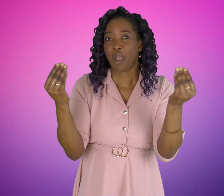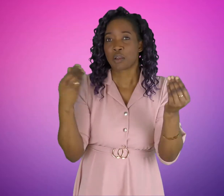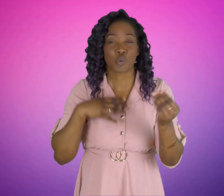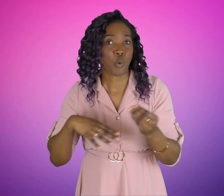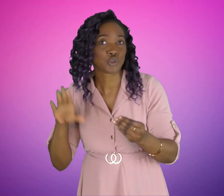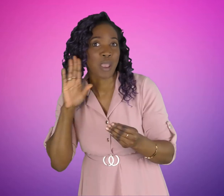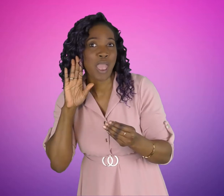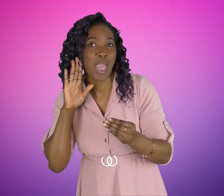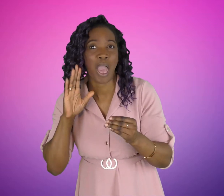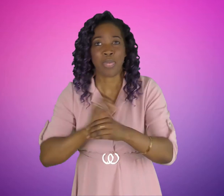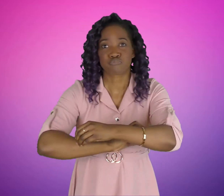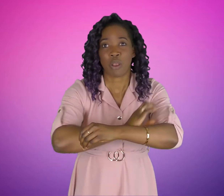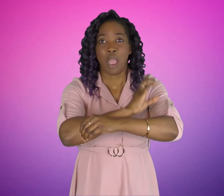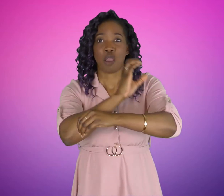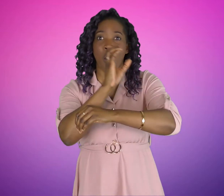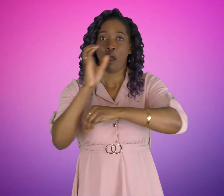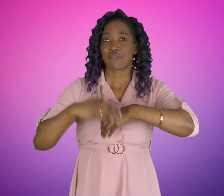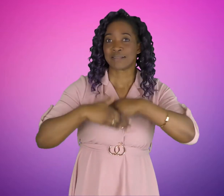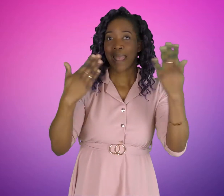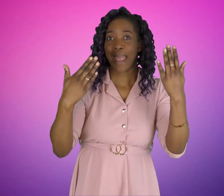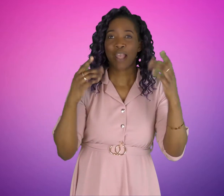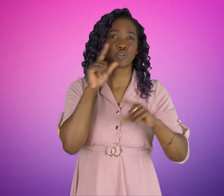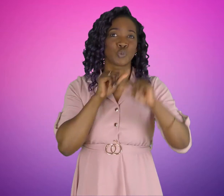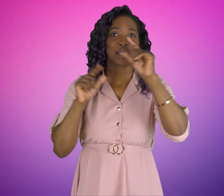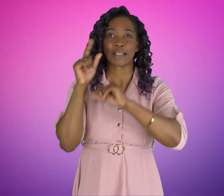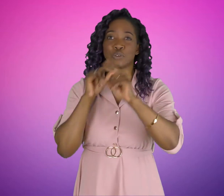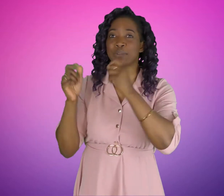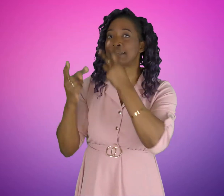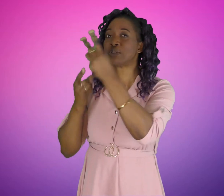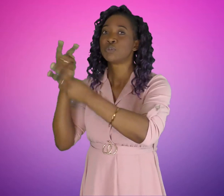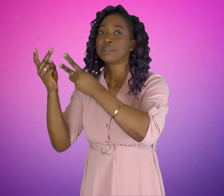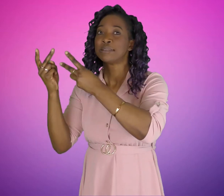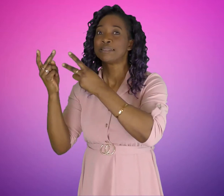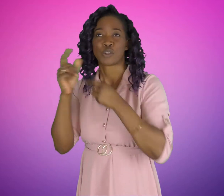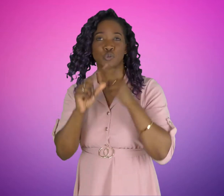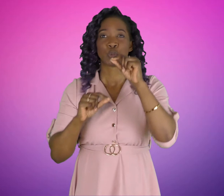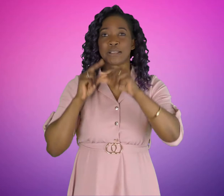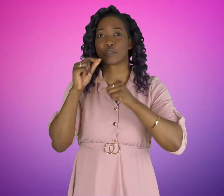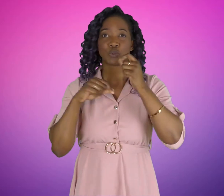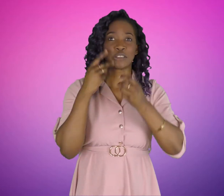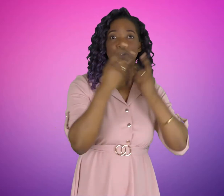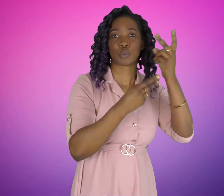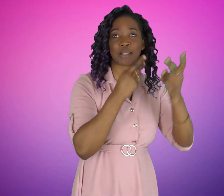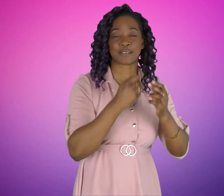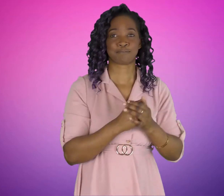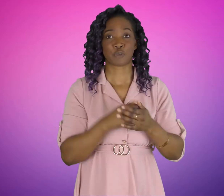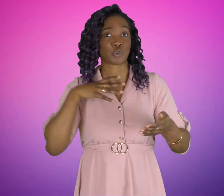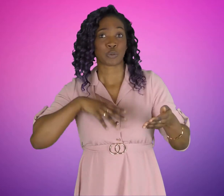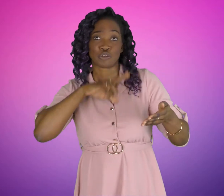know the sound you want to hear at break of day. Tweet, tweet, tweet. Tweet, tweet, tweet. No need to